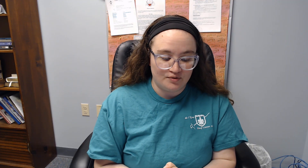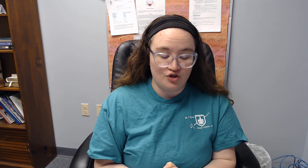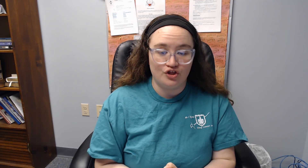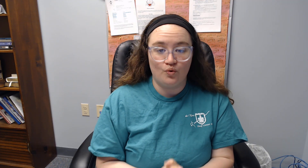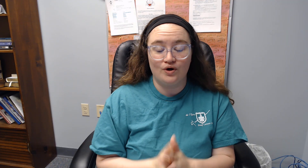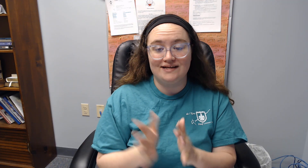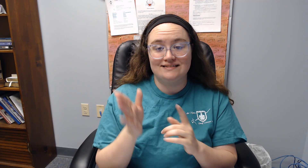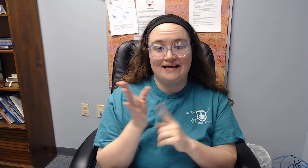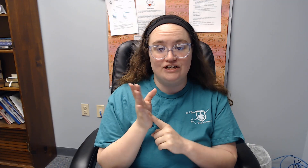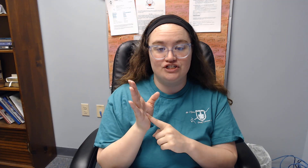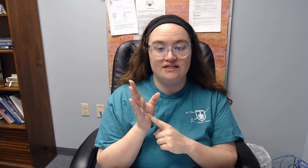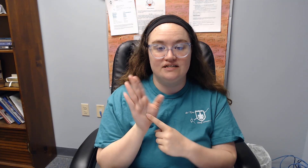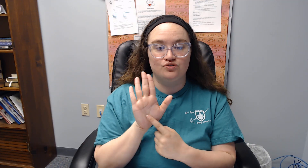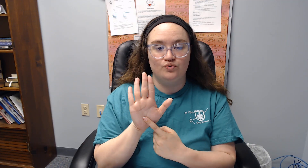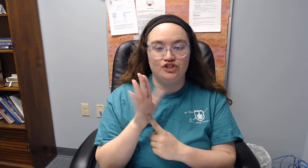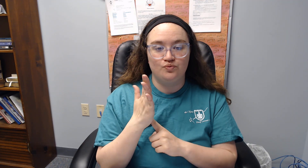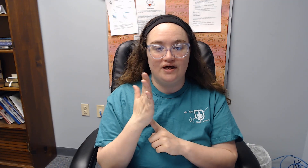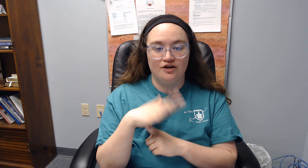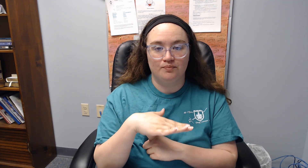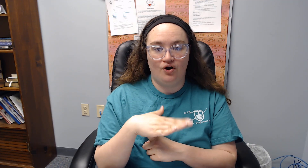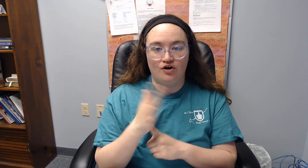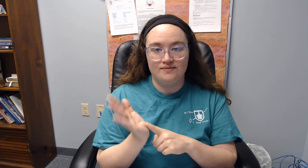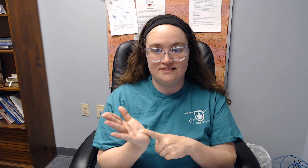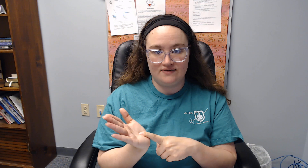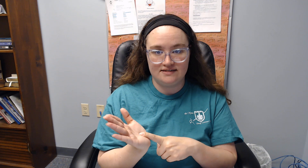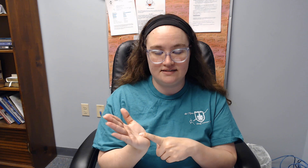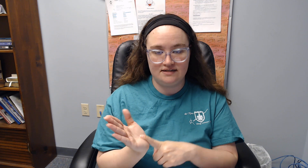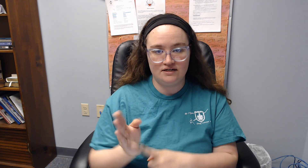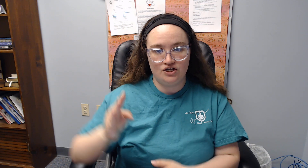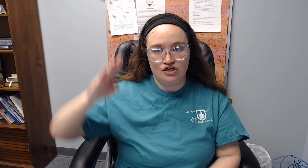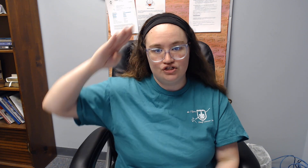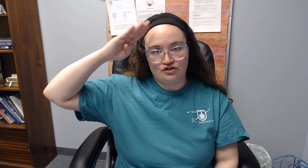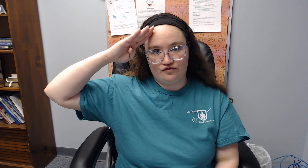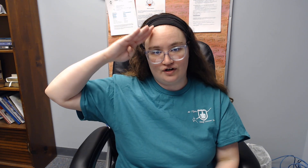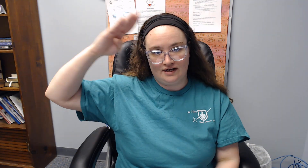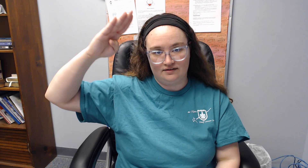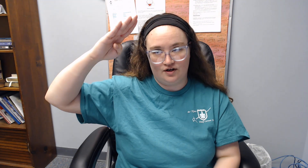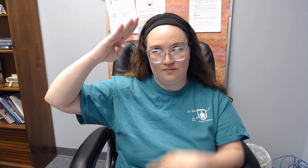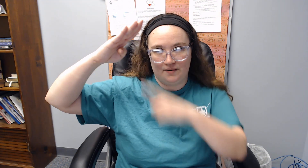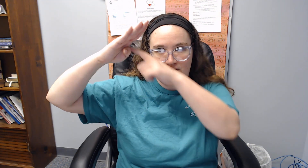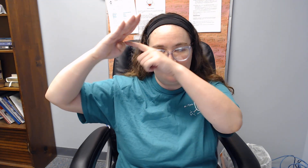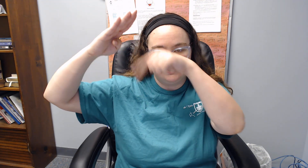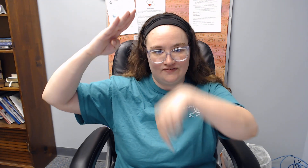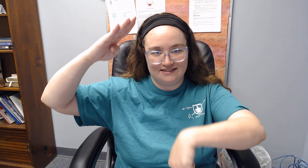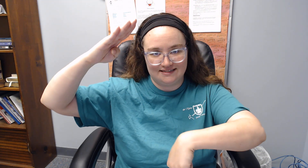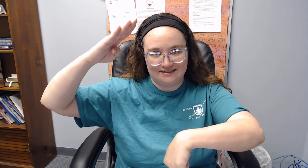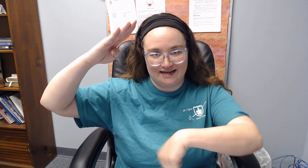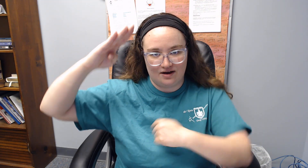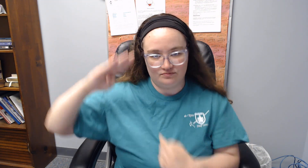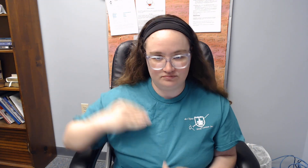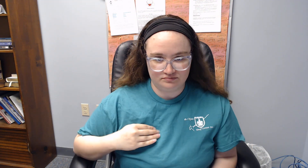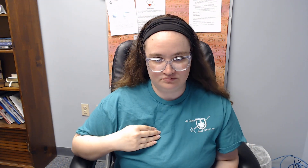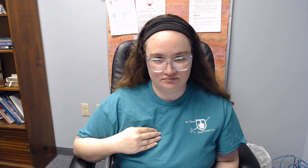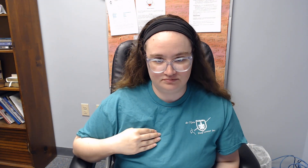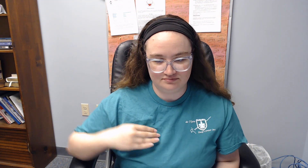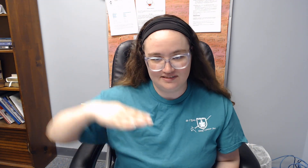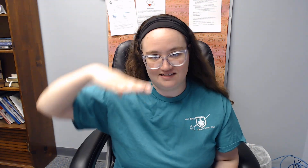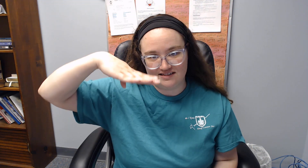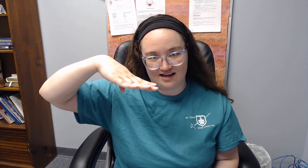The orientation is which way your palm is facing. So for hello, my palm is facing down. Not